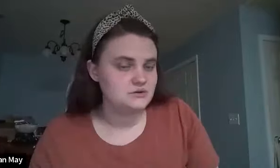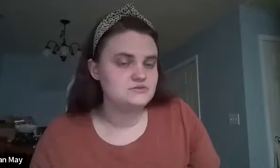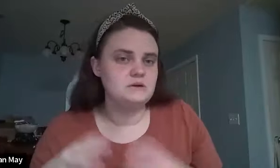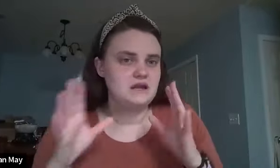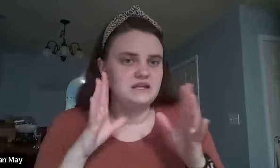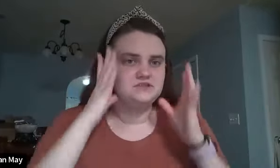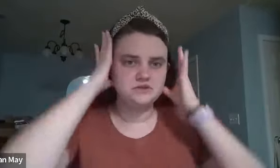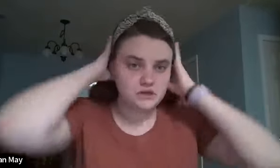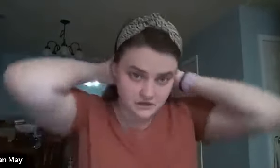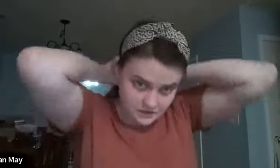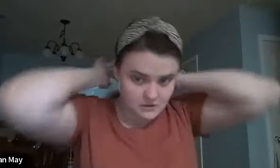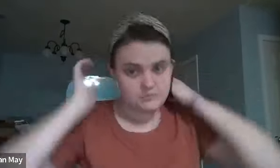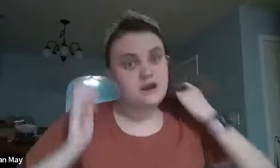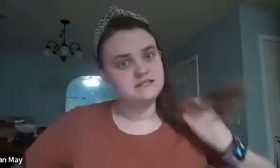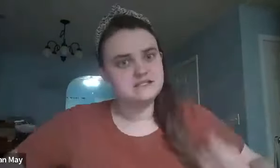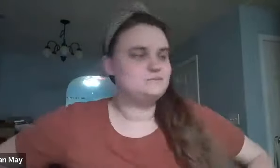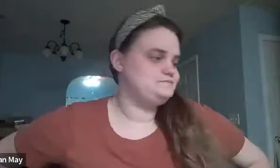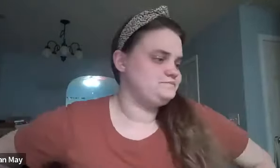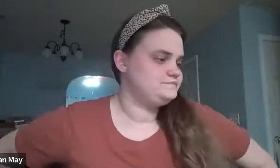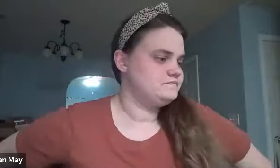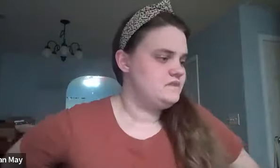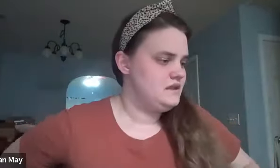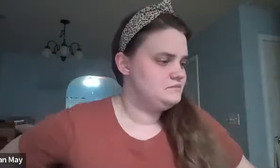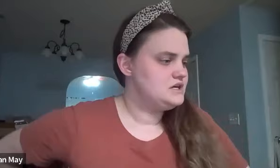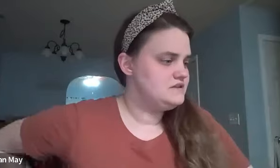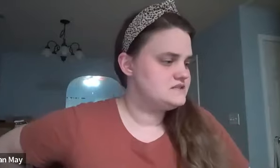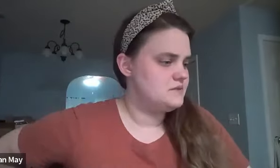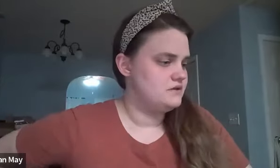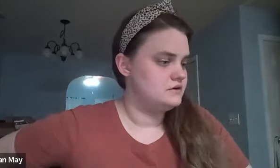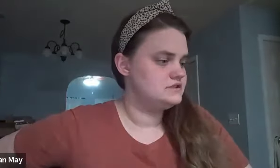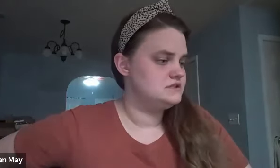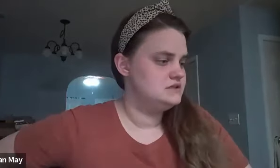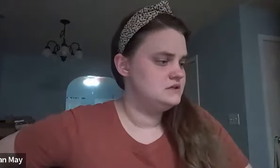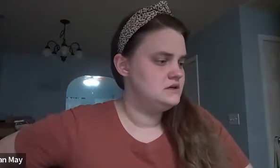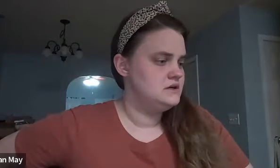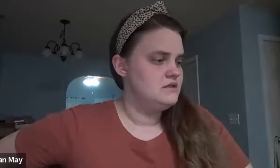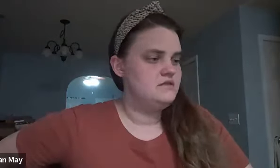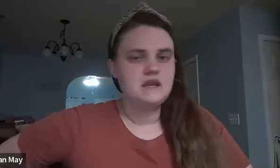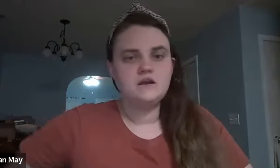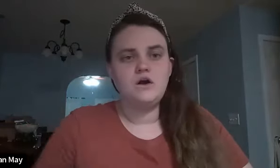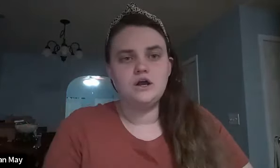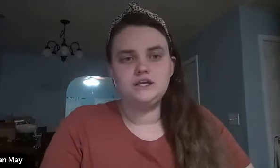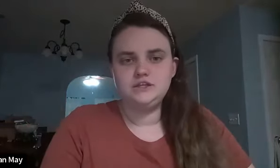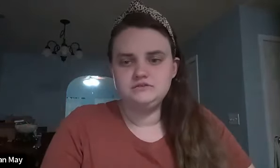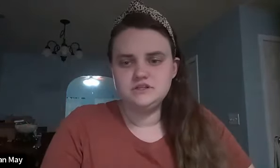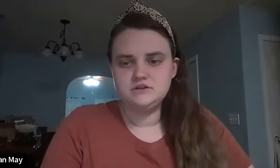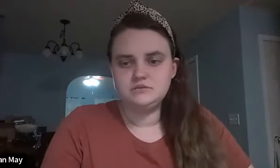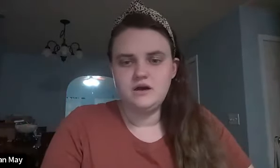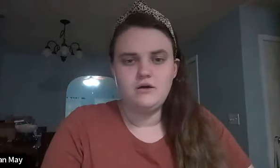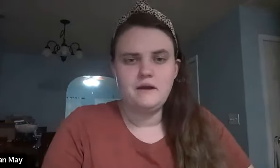So it kind of gives you a good practice. I'm trying to think of some others. They're on YouTube. Oh, I